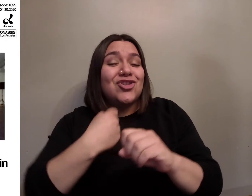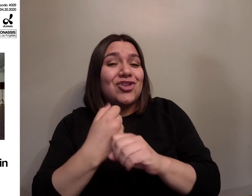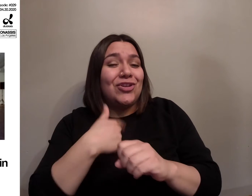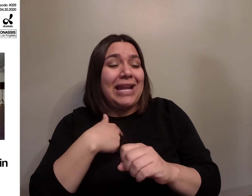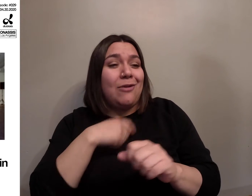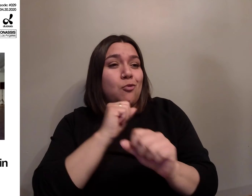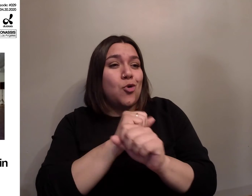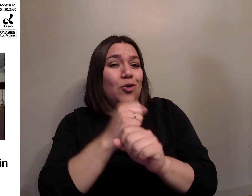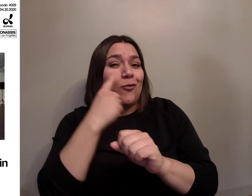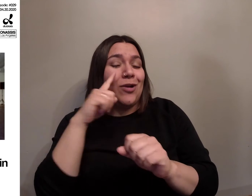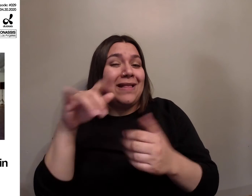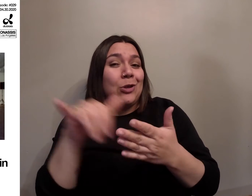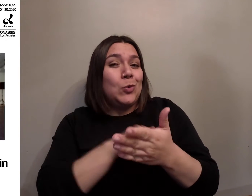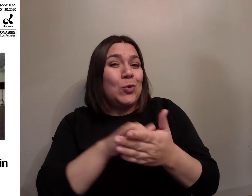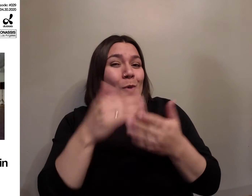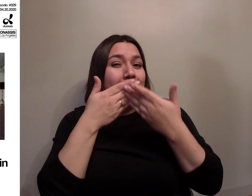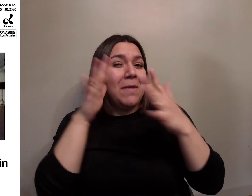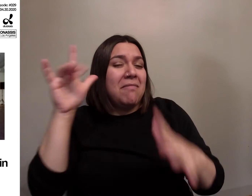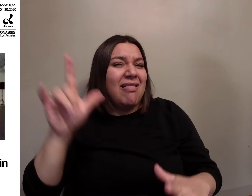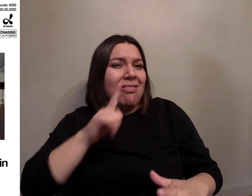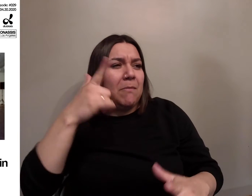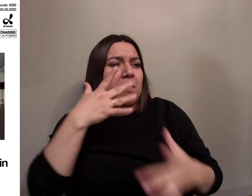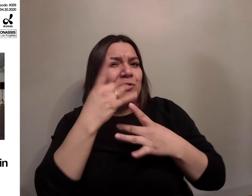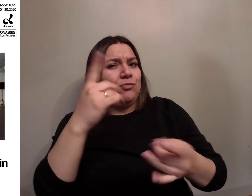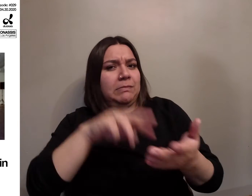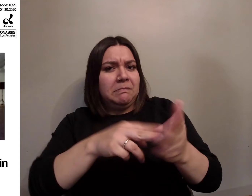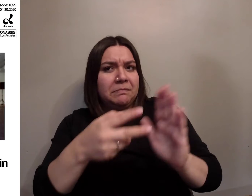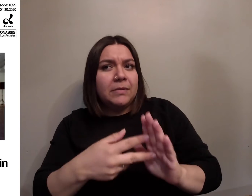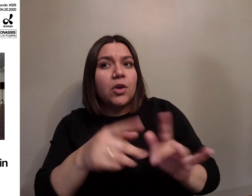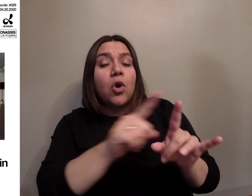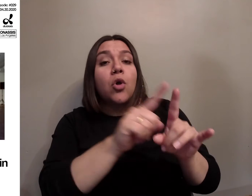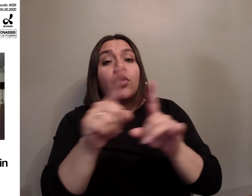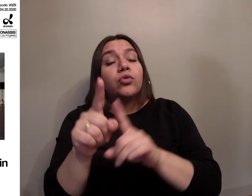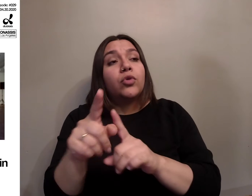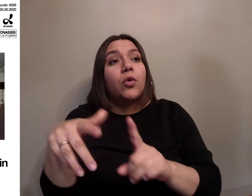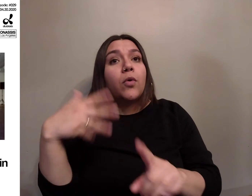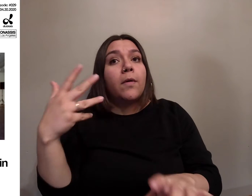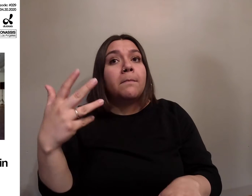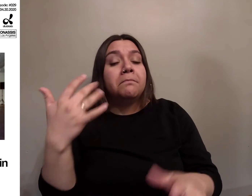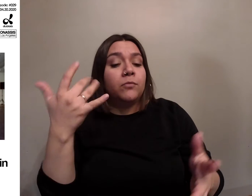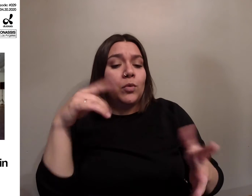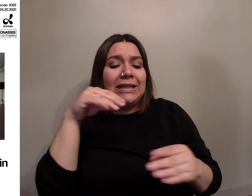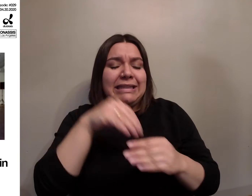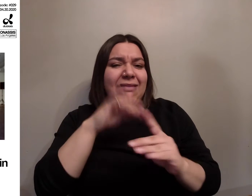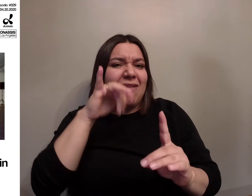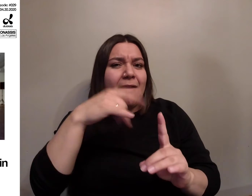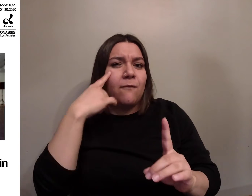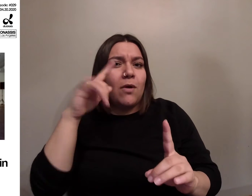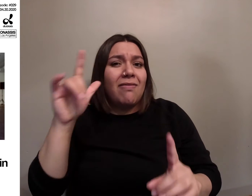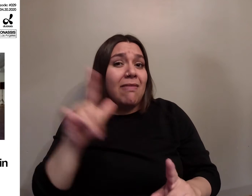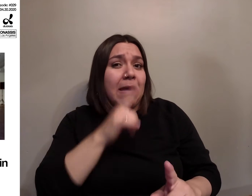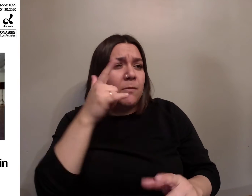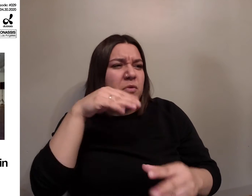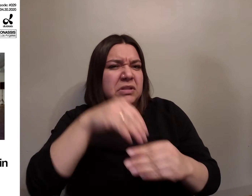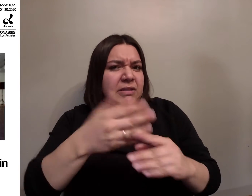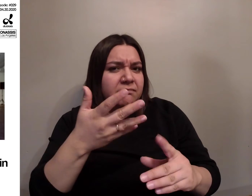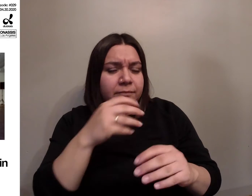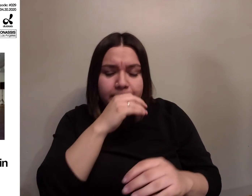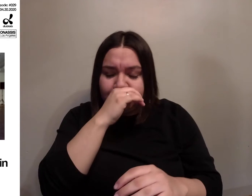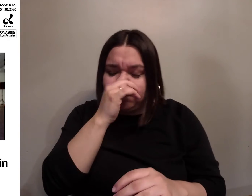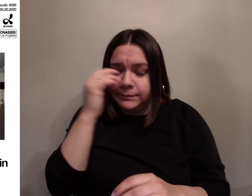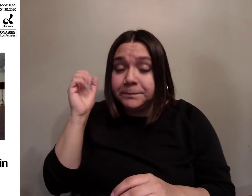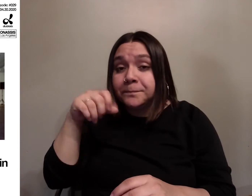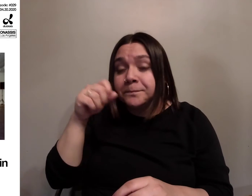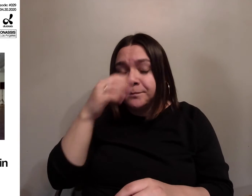a project that was initiated by a former programming committee member, the artist Candice